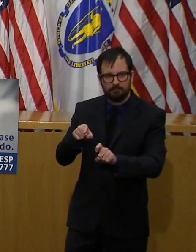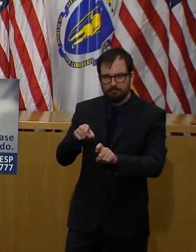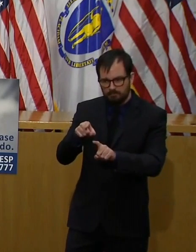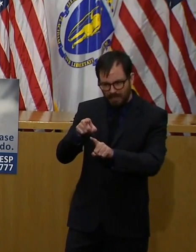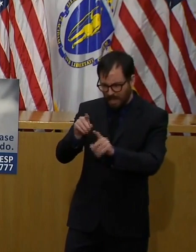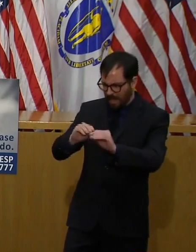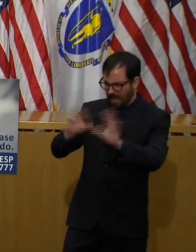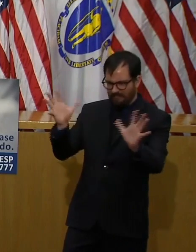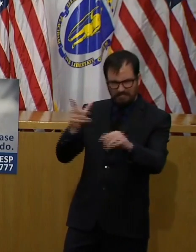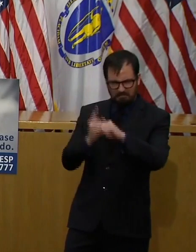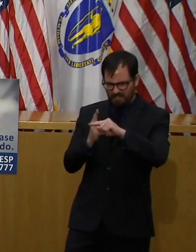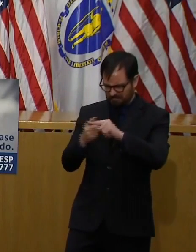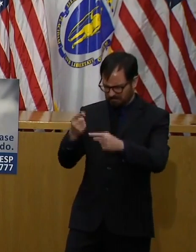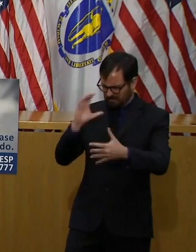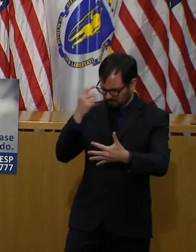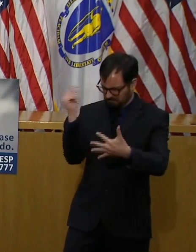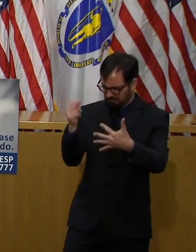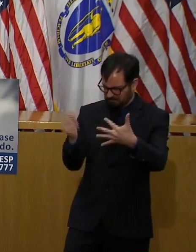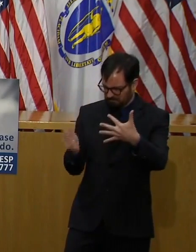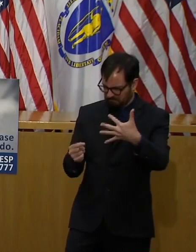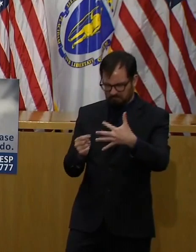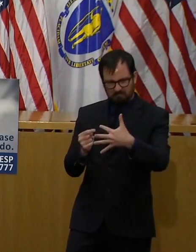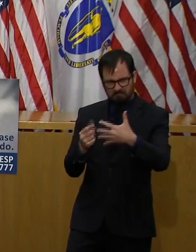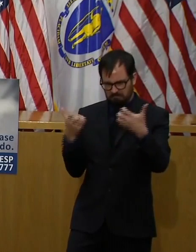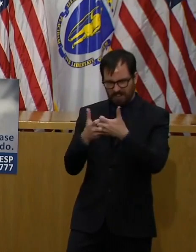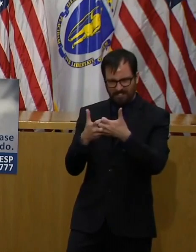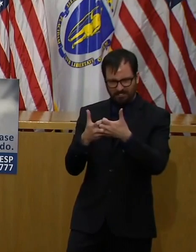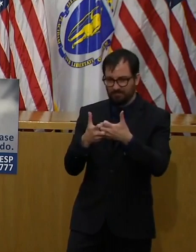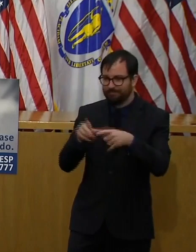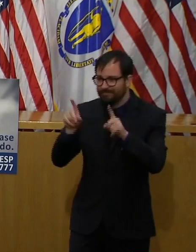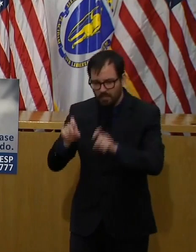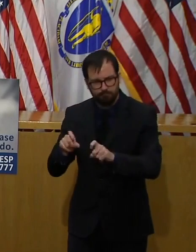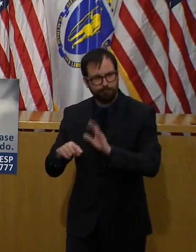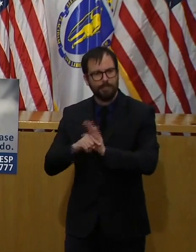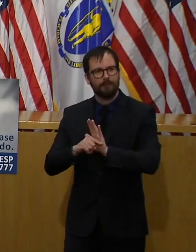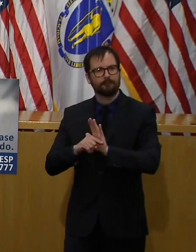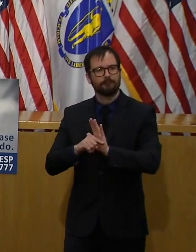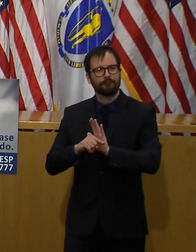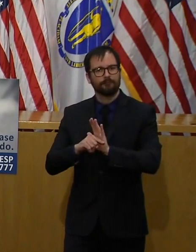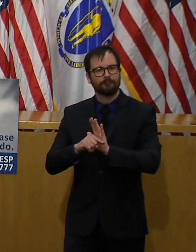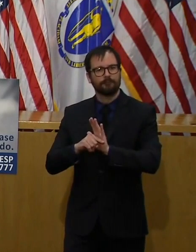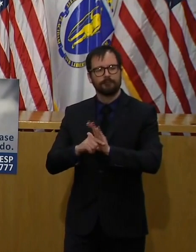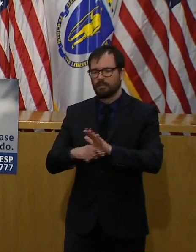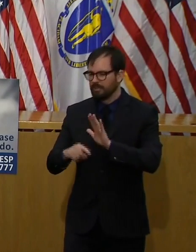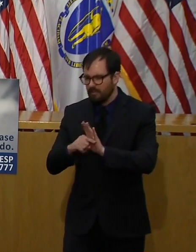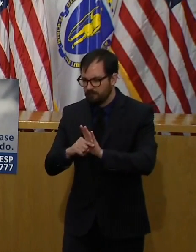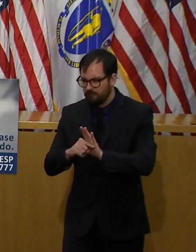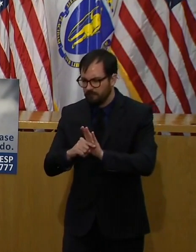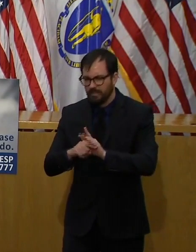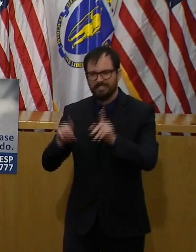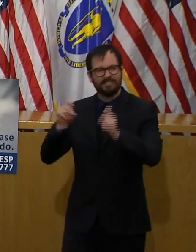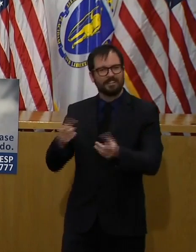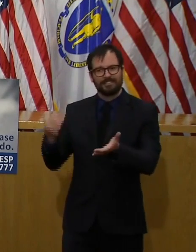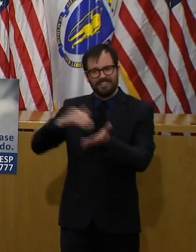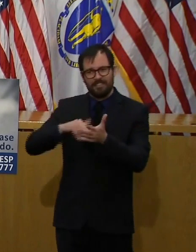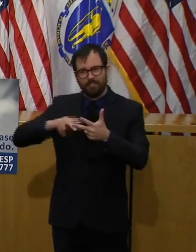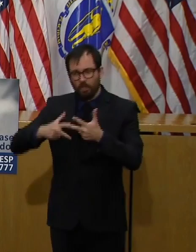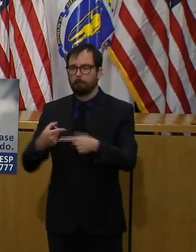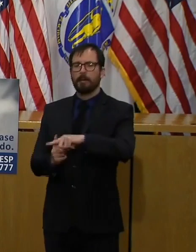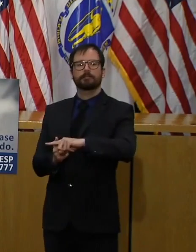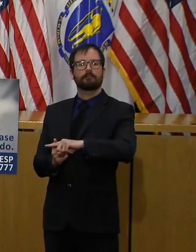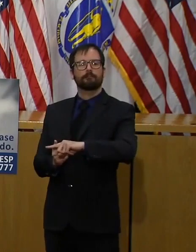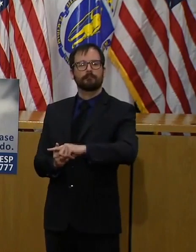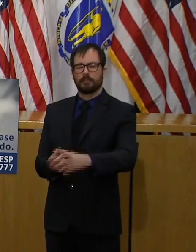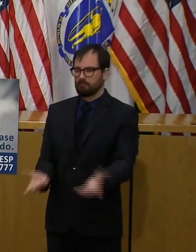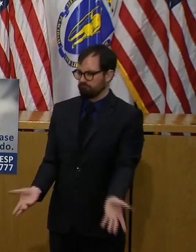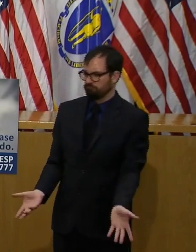and he was positive. So 3 tests on one individual. Just sort of curious, is this something you're seeing in